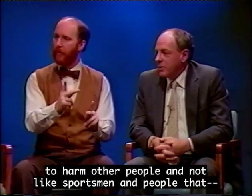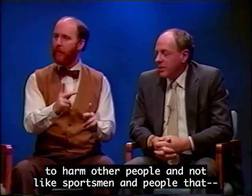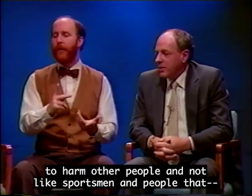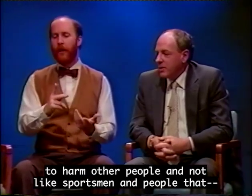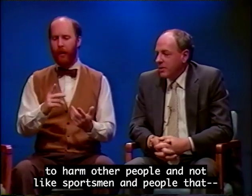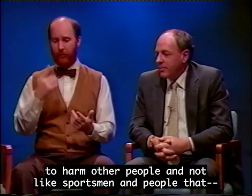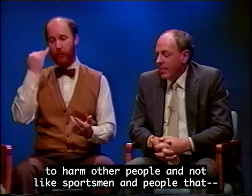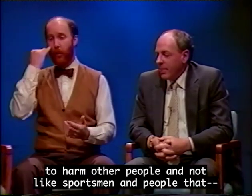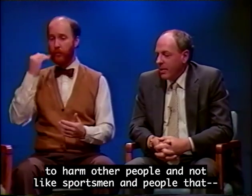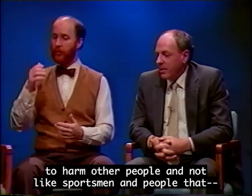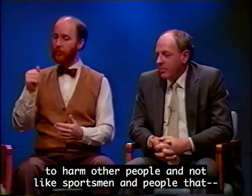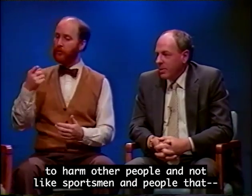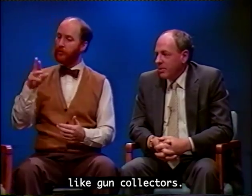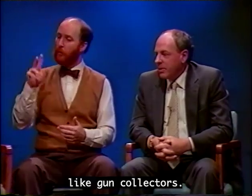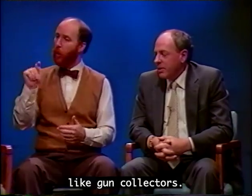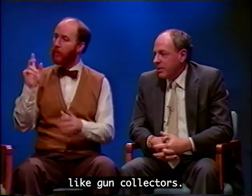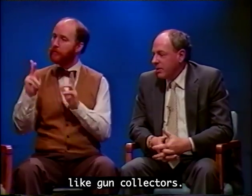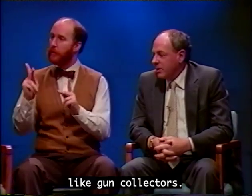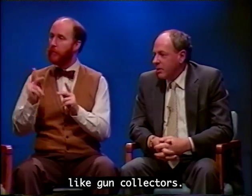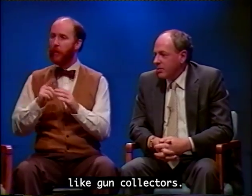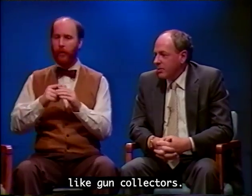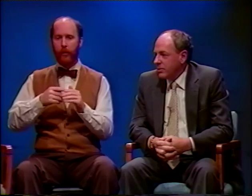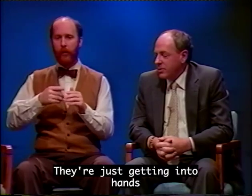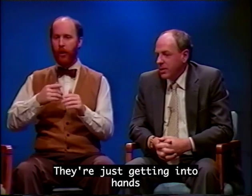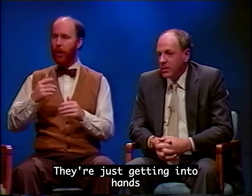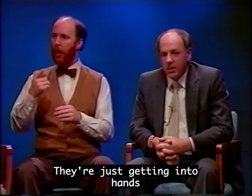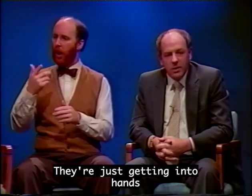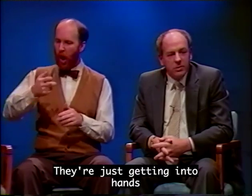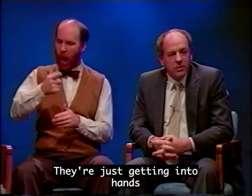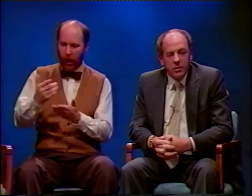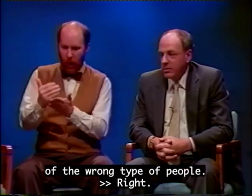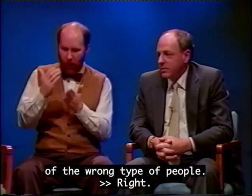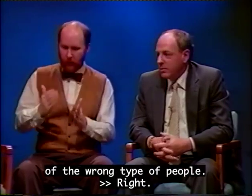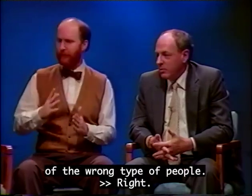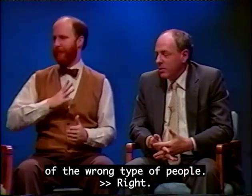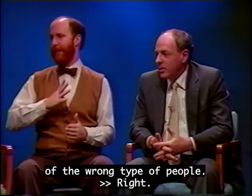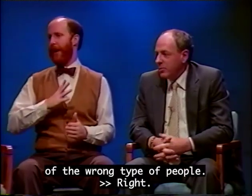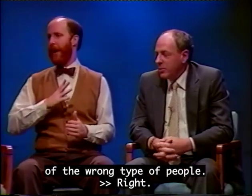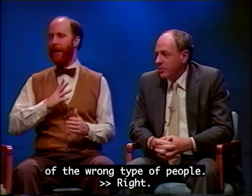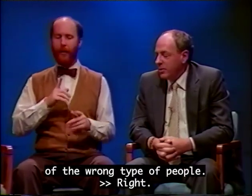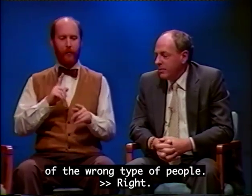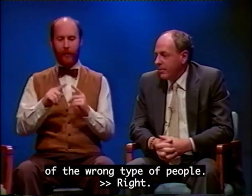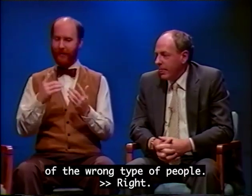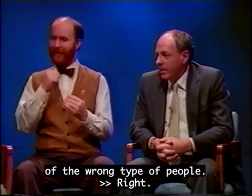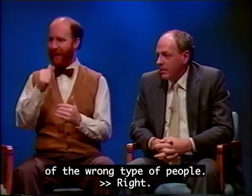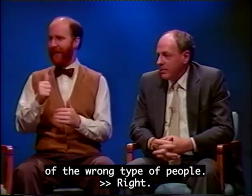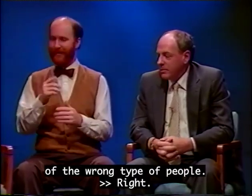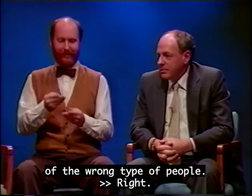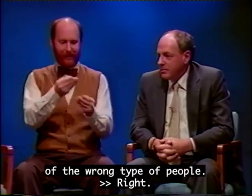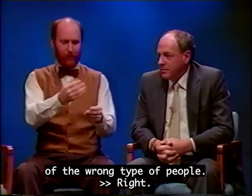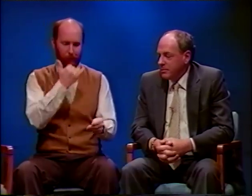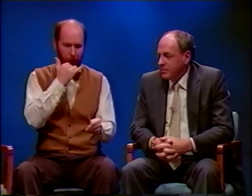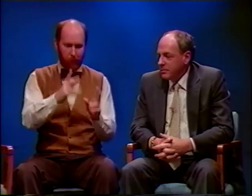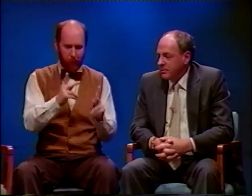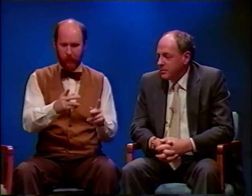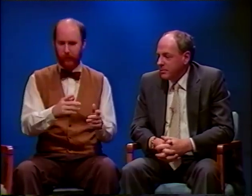sportsmen and people that like gun collectors. They're just getting into the hands of the wrong type of people. Right.